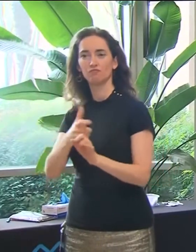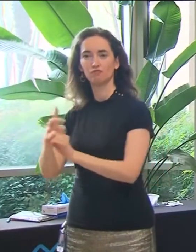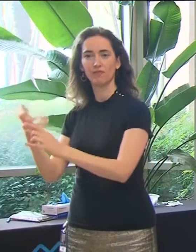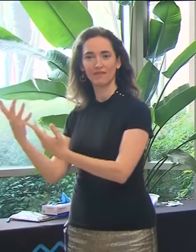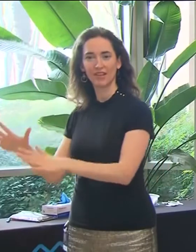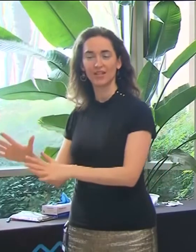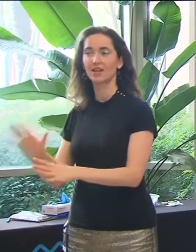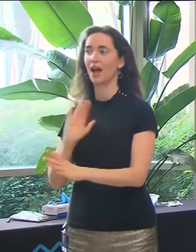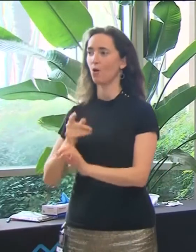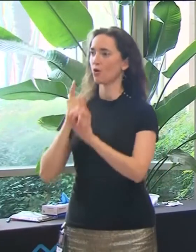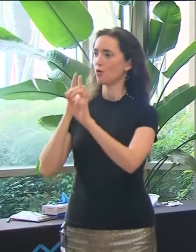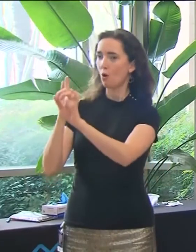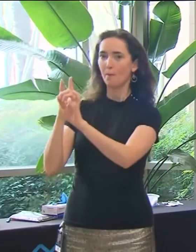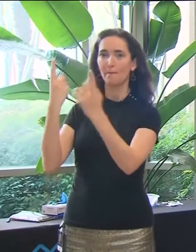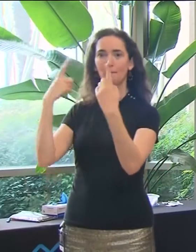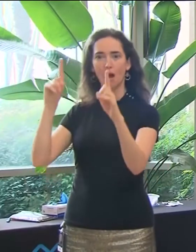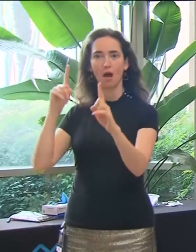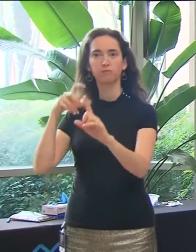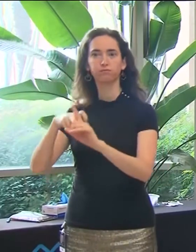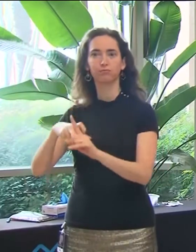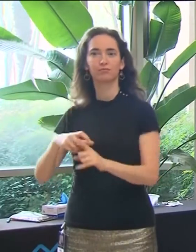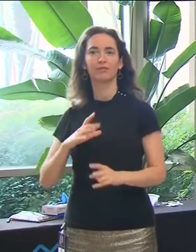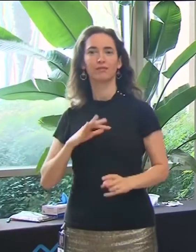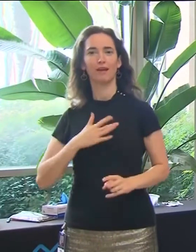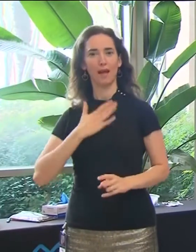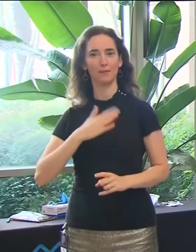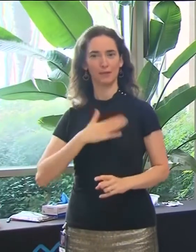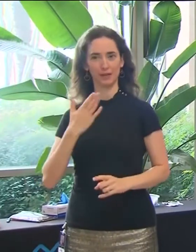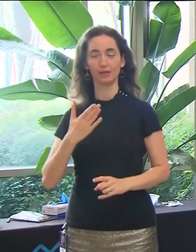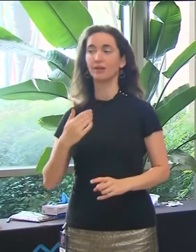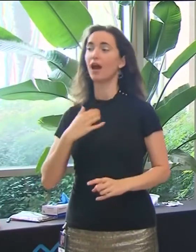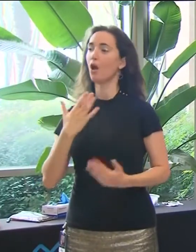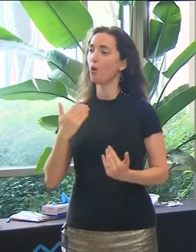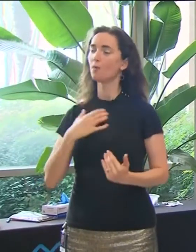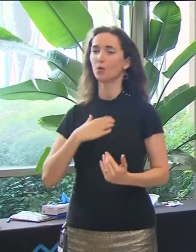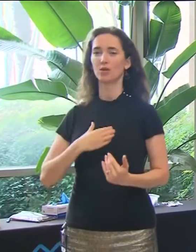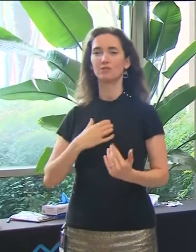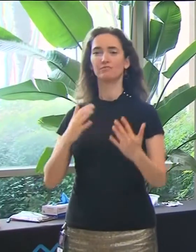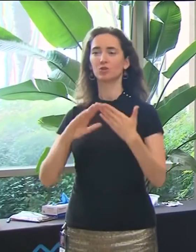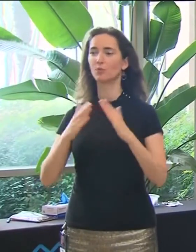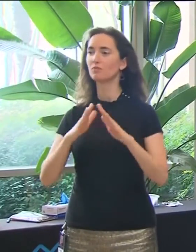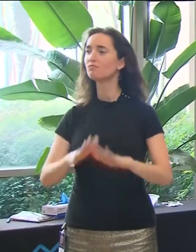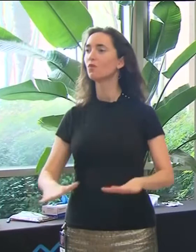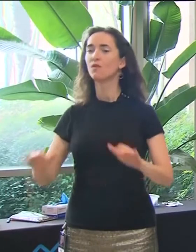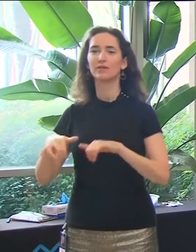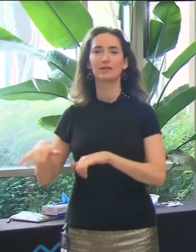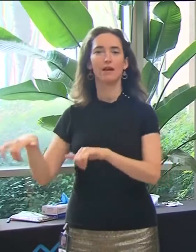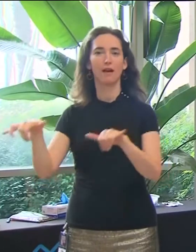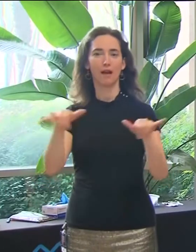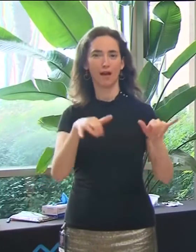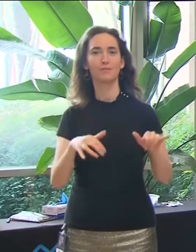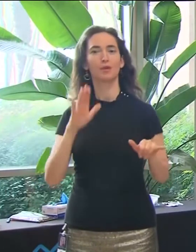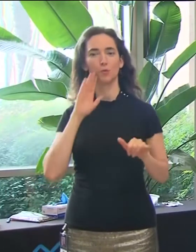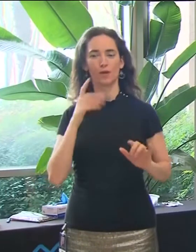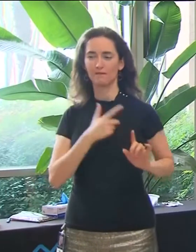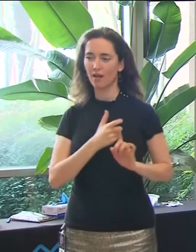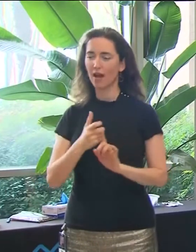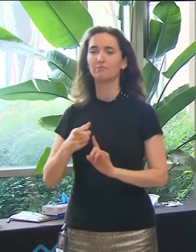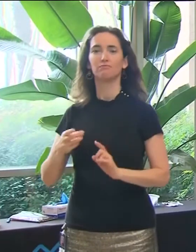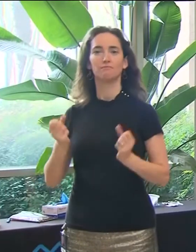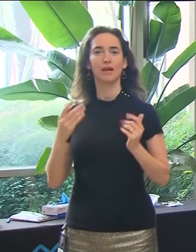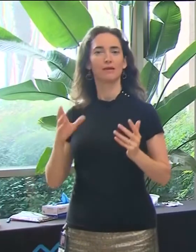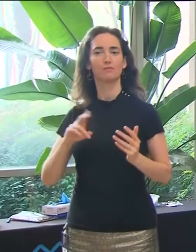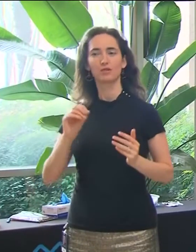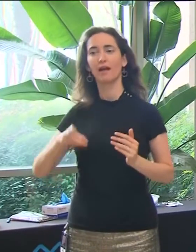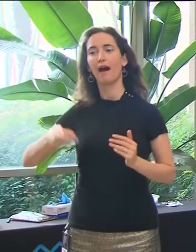that goal, and I hope and wish that the general community also gets to those levels of vaccination so we can get to some level